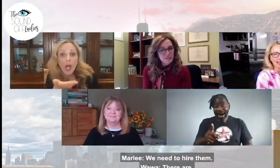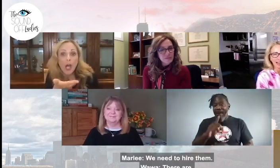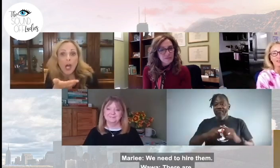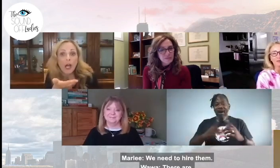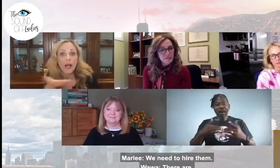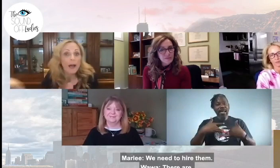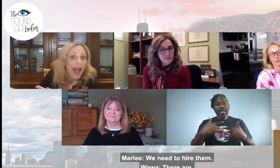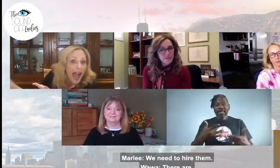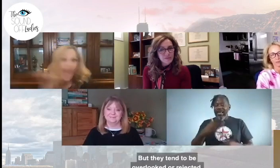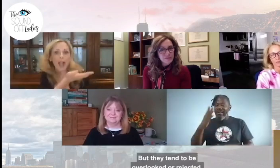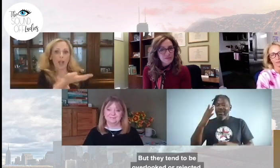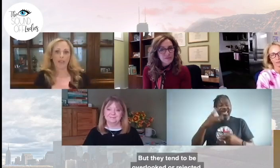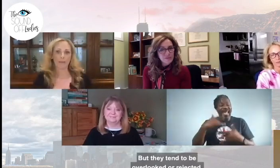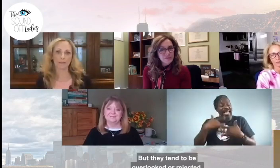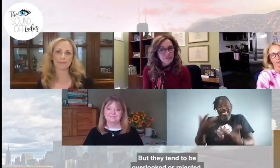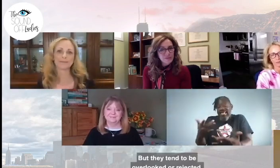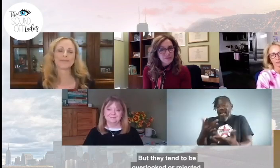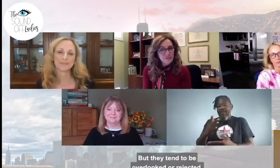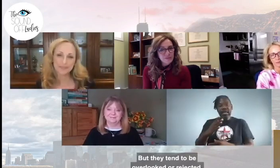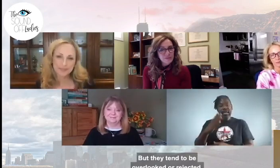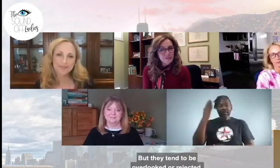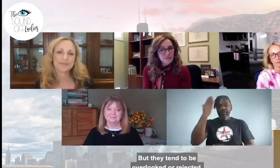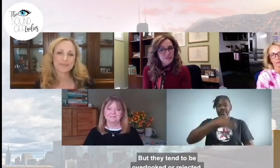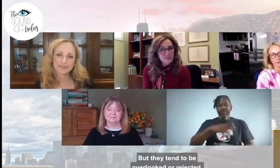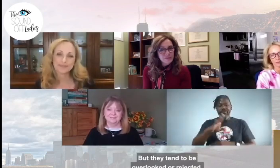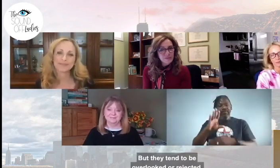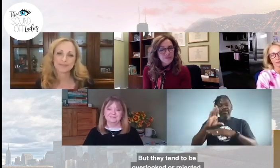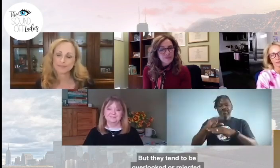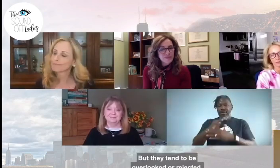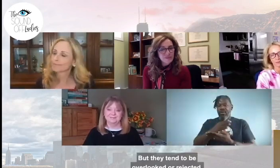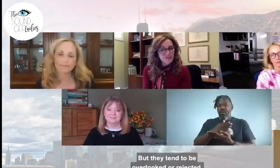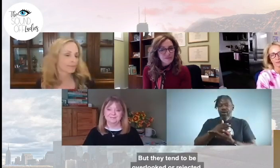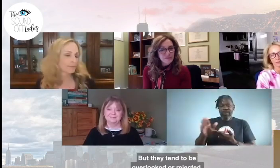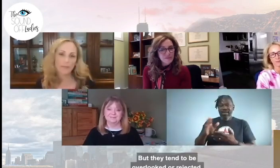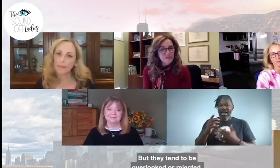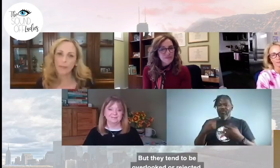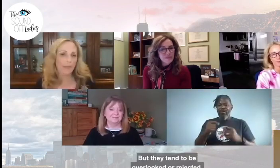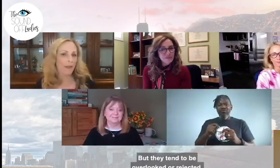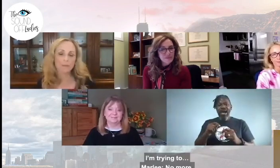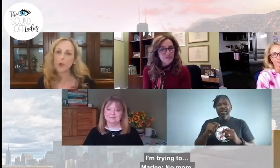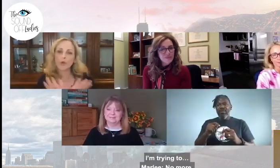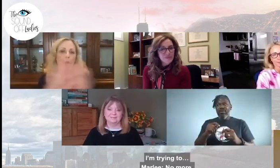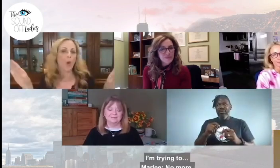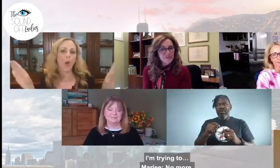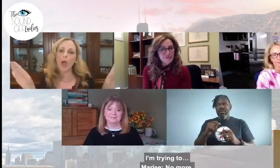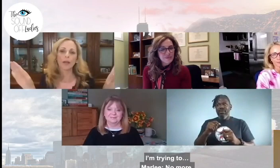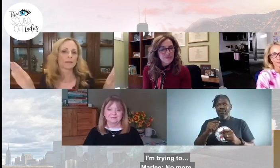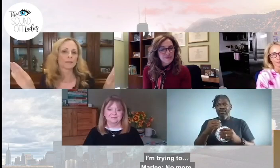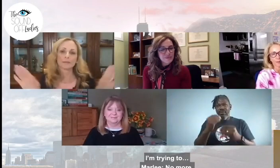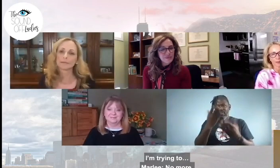skilled, but they tend to be overlooked and rejected and not hired for the positions.